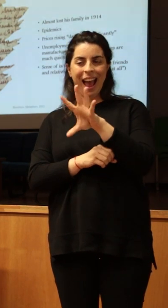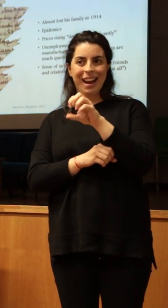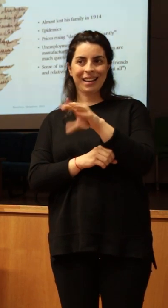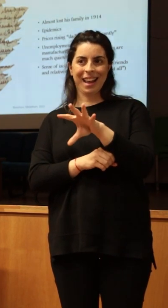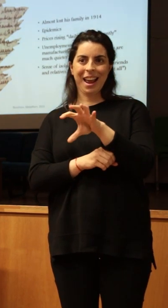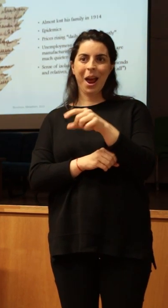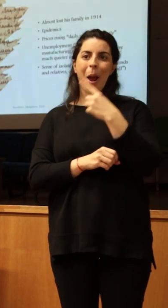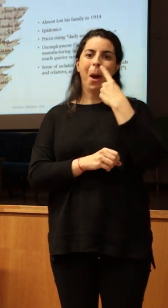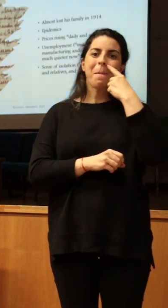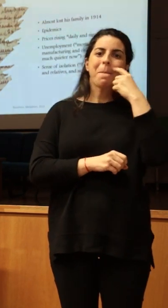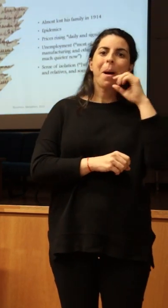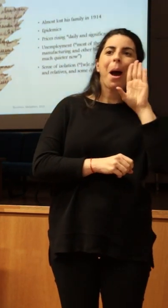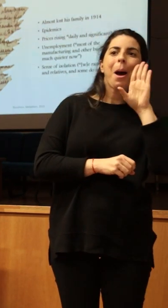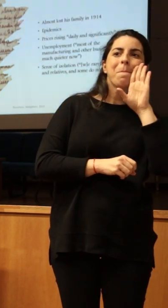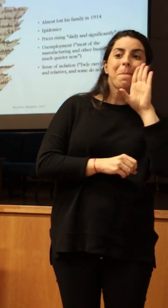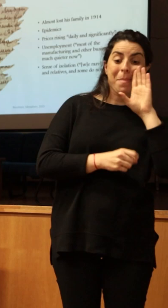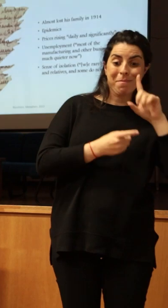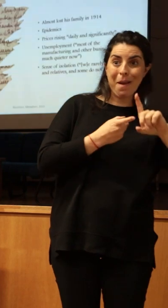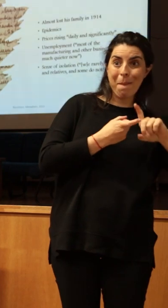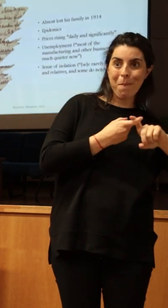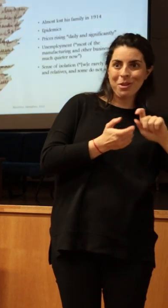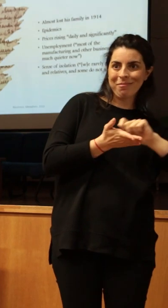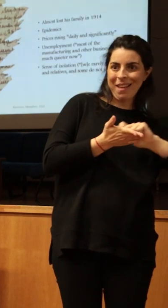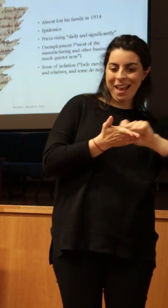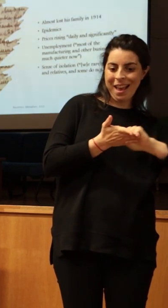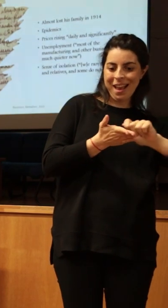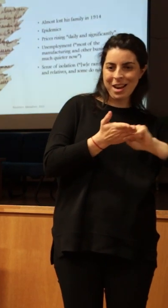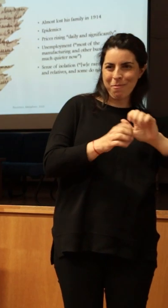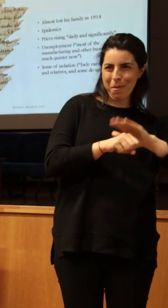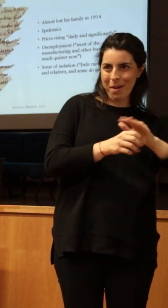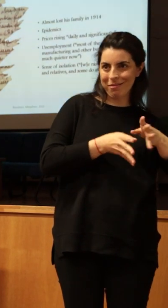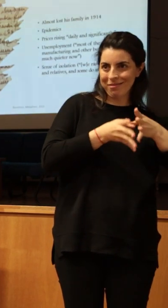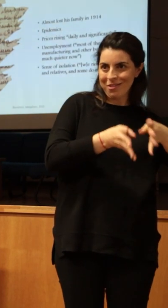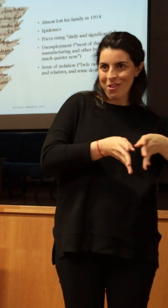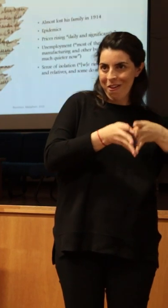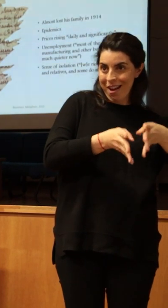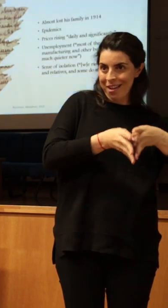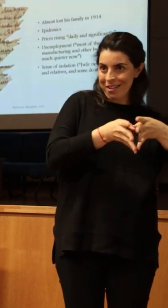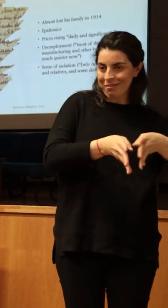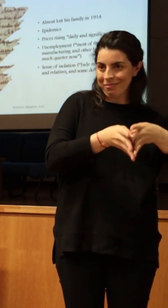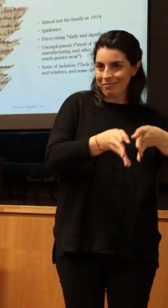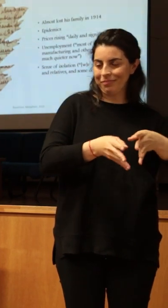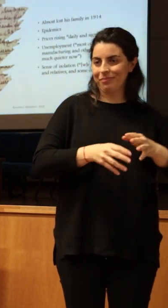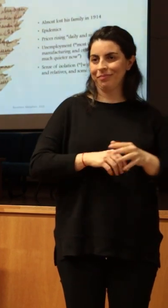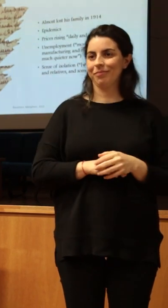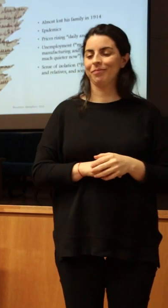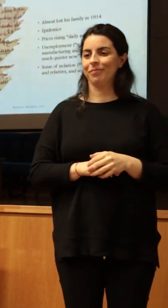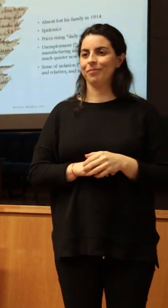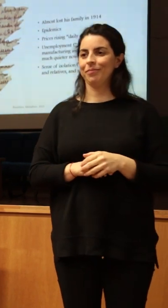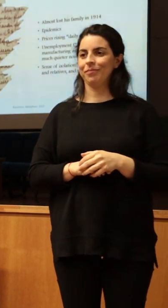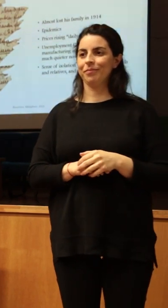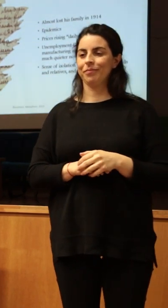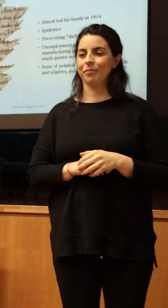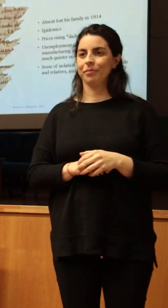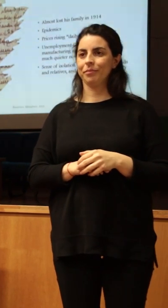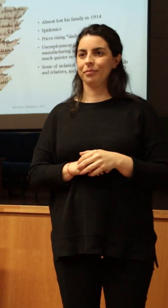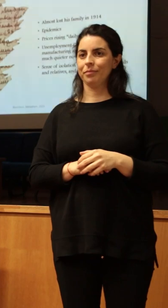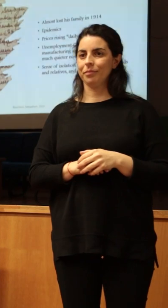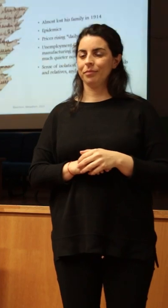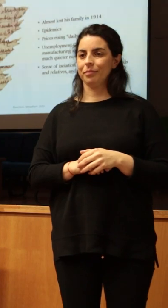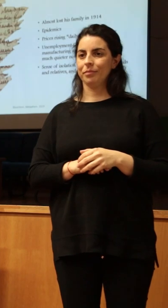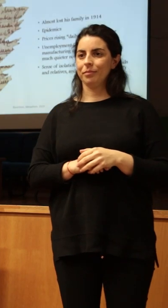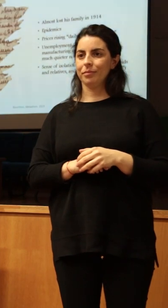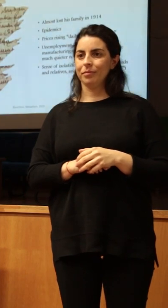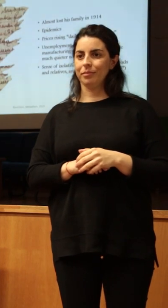As you can imagine, that added to the stresses of his life because during the war, the Austro-Hungary and Russia were on the different